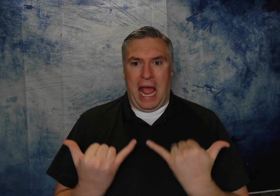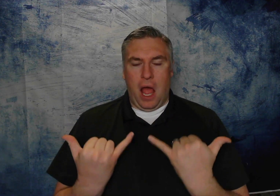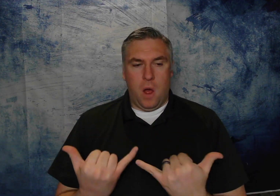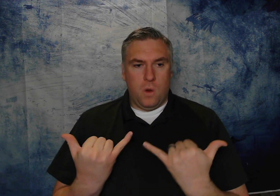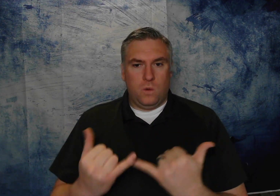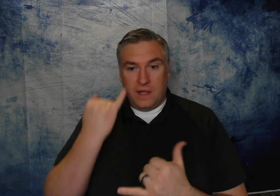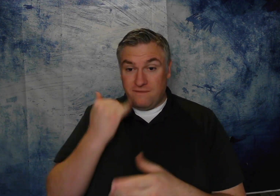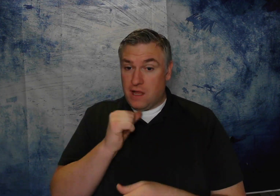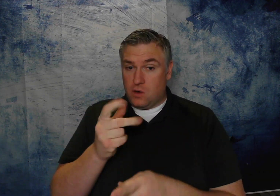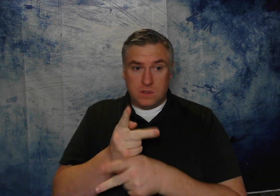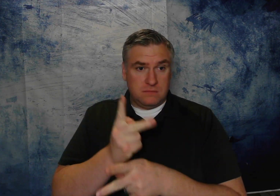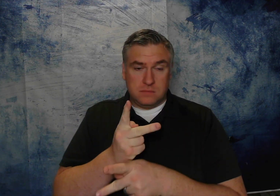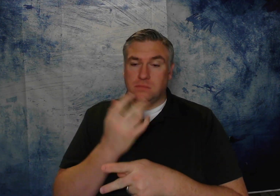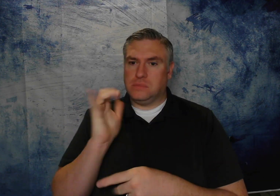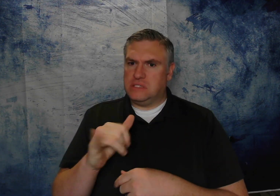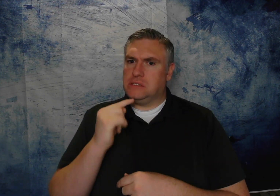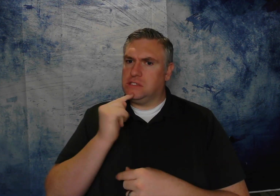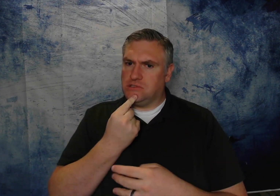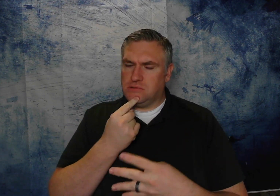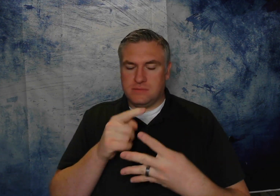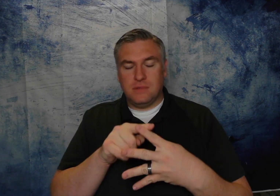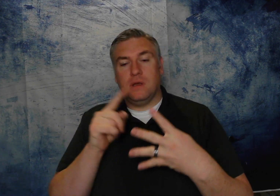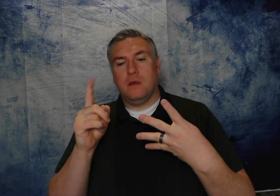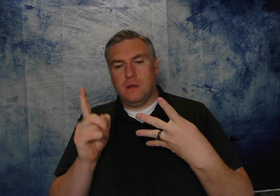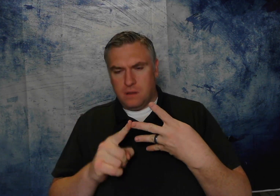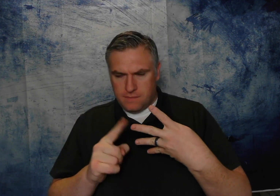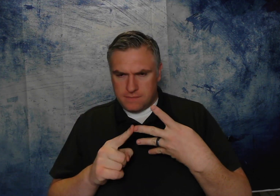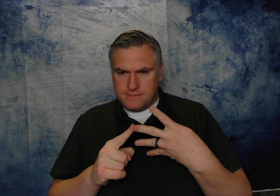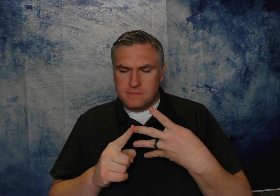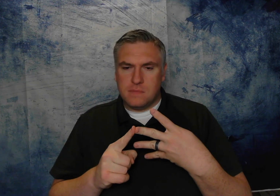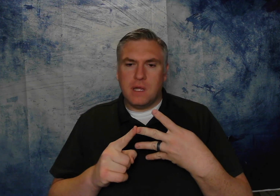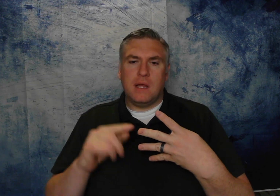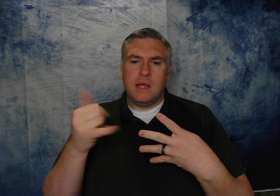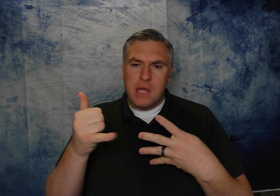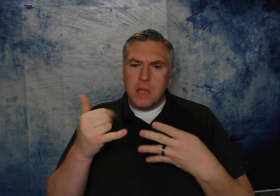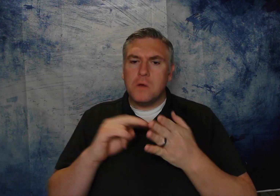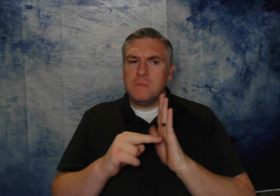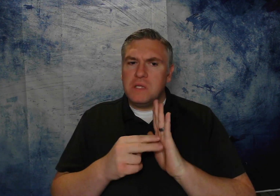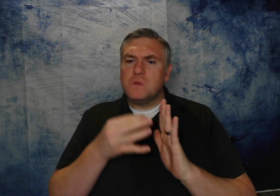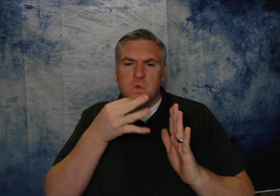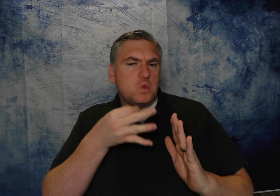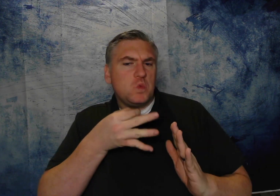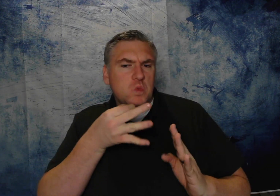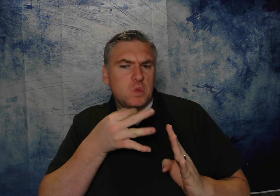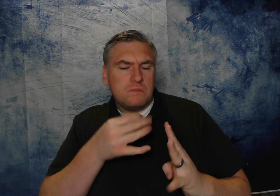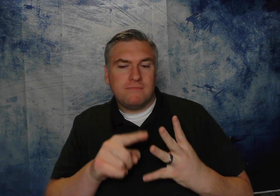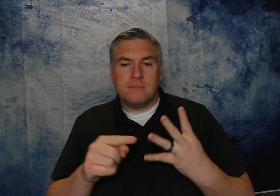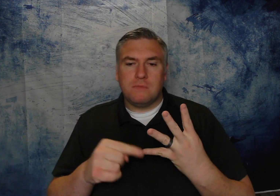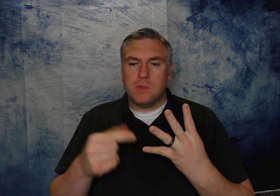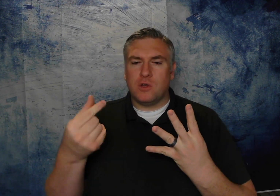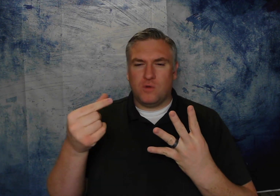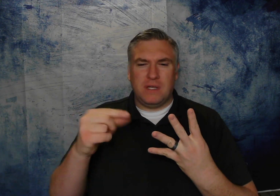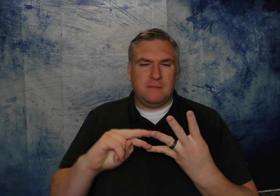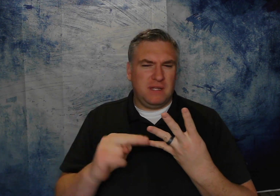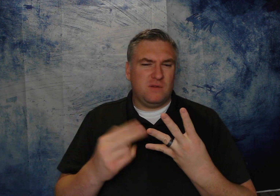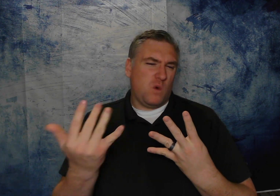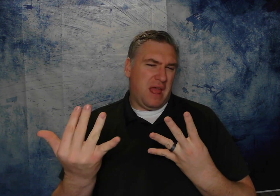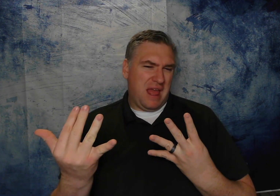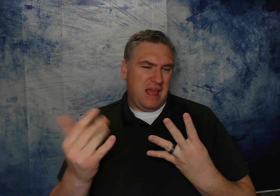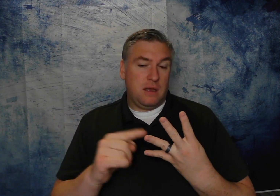means now, immediate. If we don't take care of it now, it's serious. Yellow means soon. Green means it